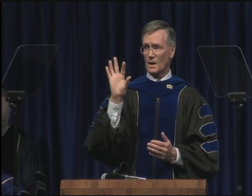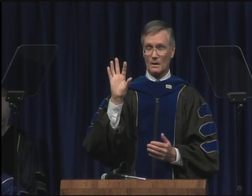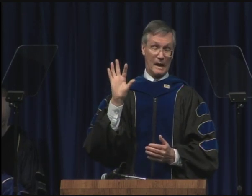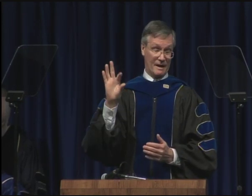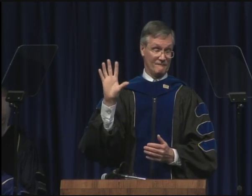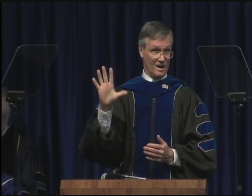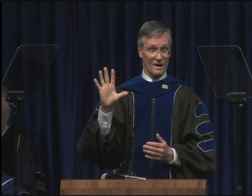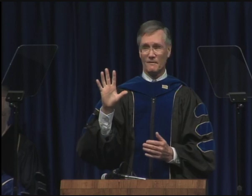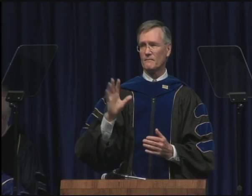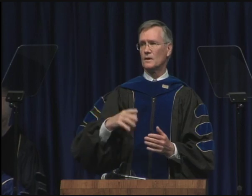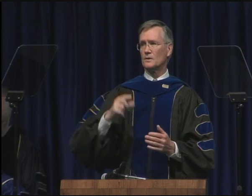3.95 GPA